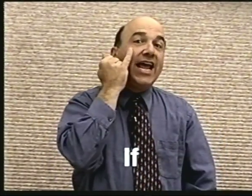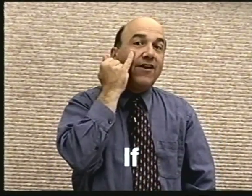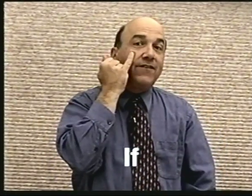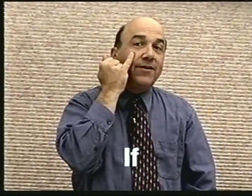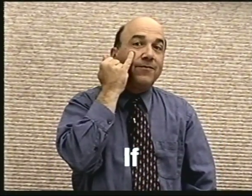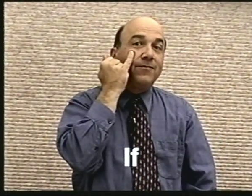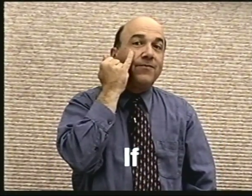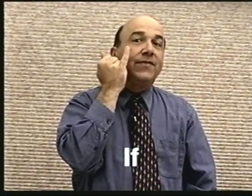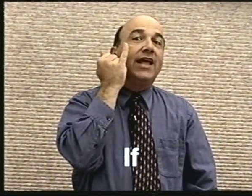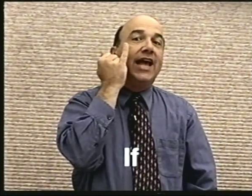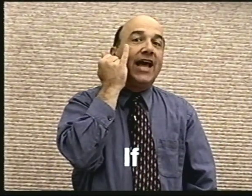if.